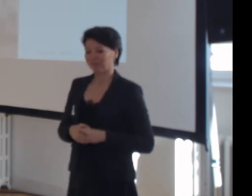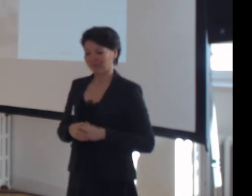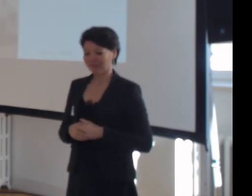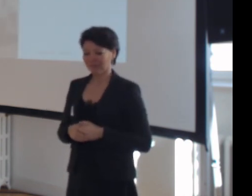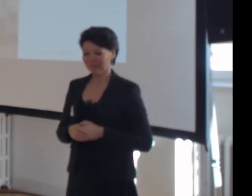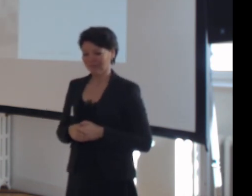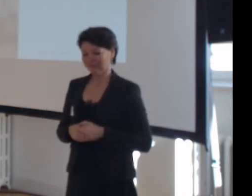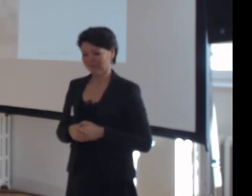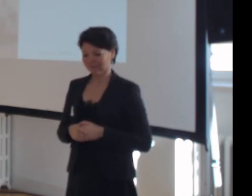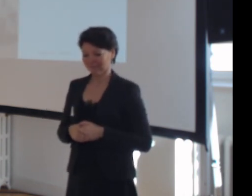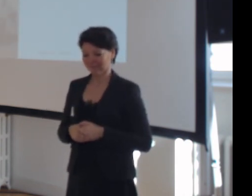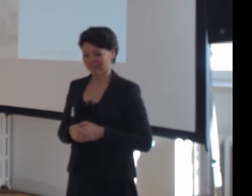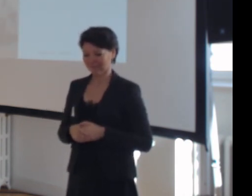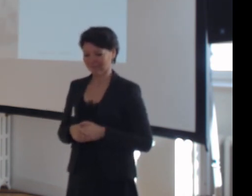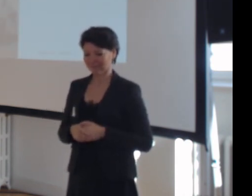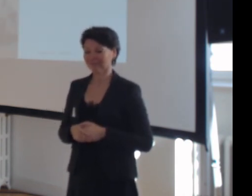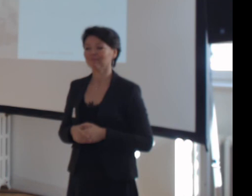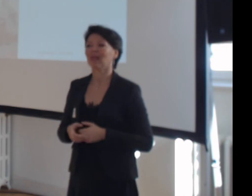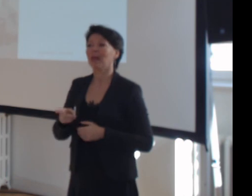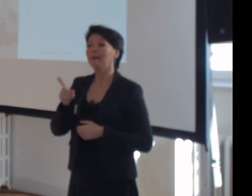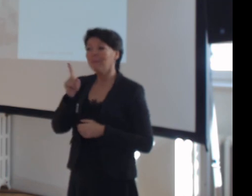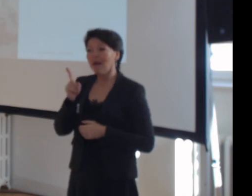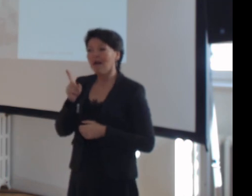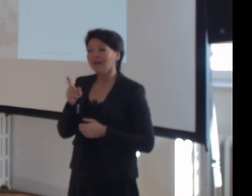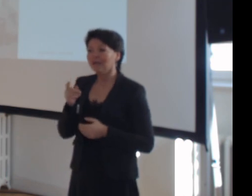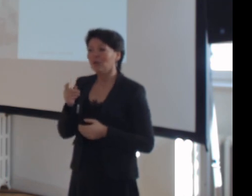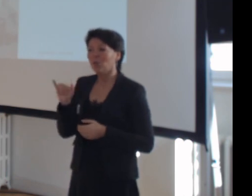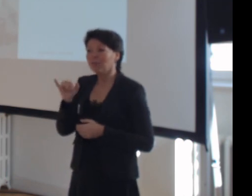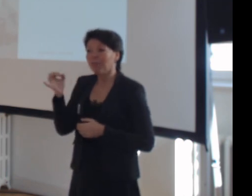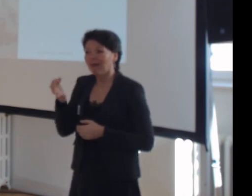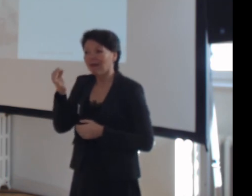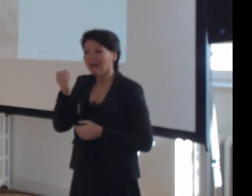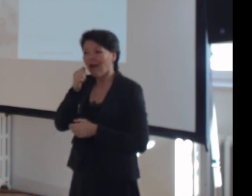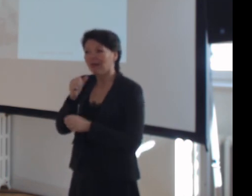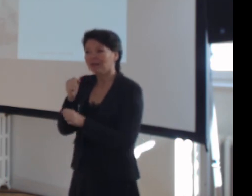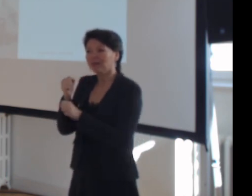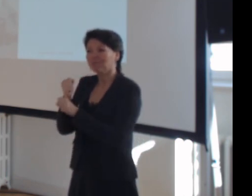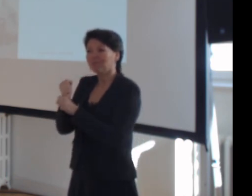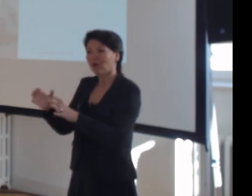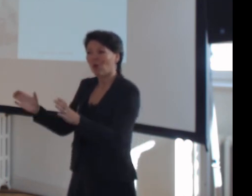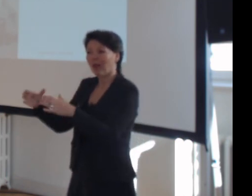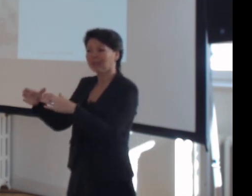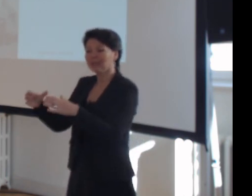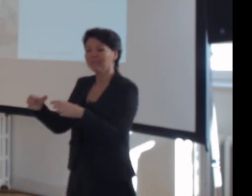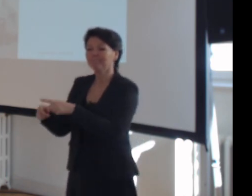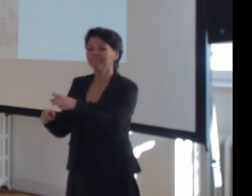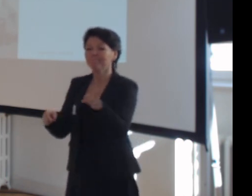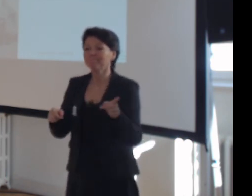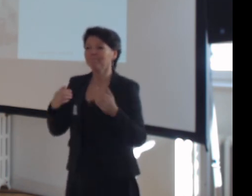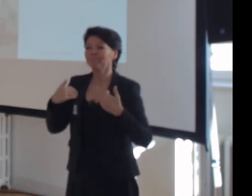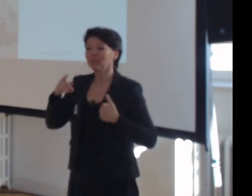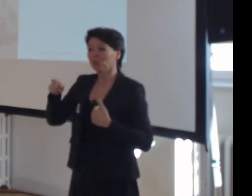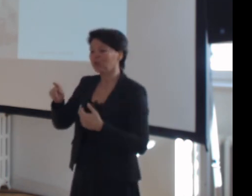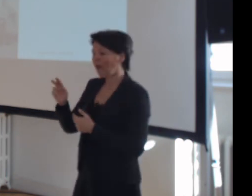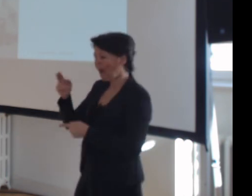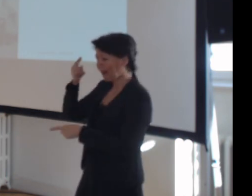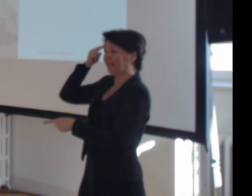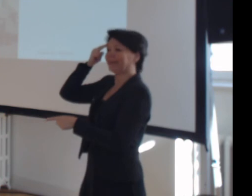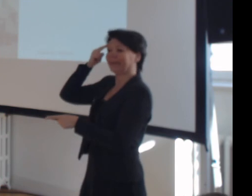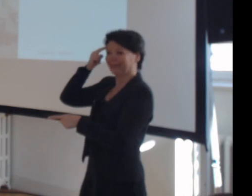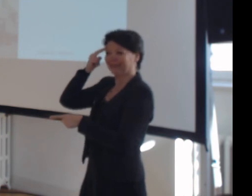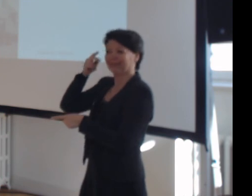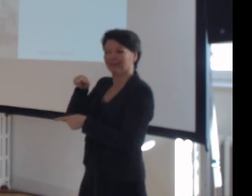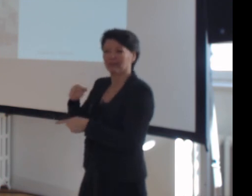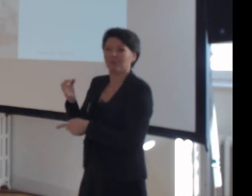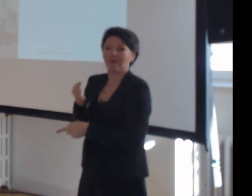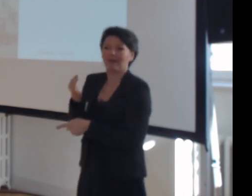But the most important thing when making up such a collection is that it's recognizable for our audience. This is key, and it's really in